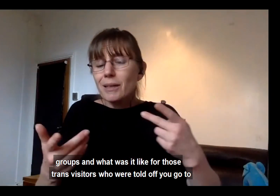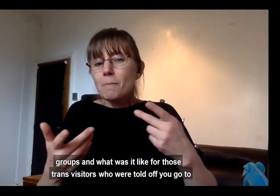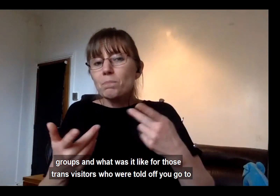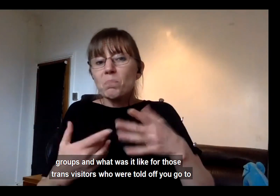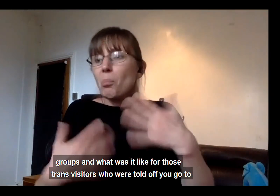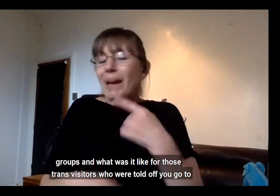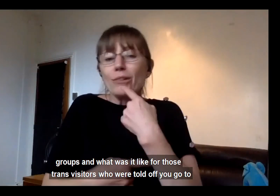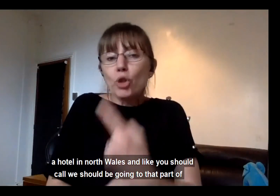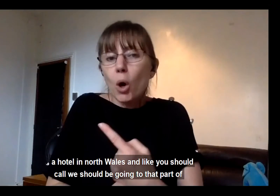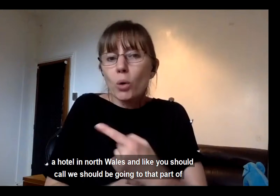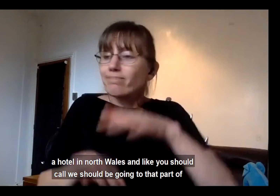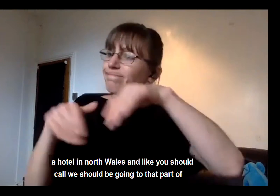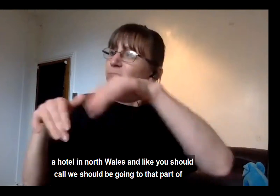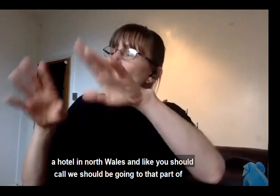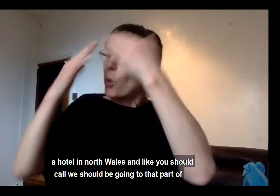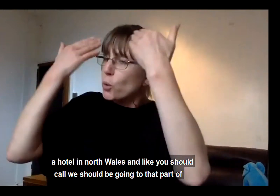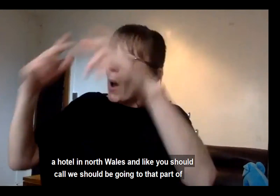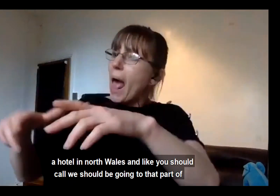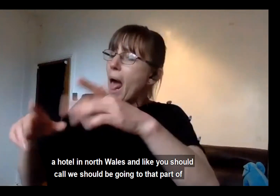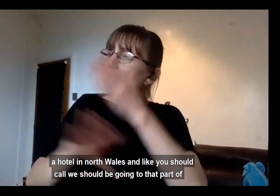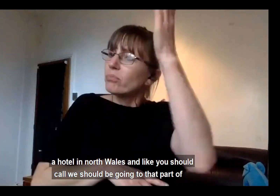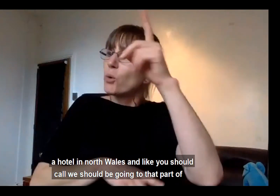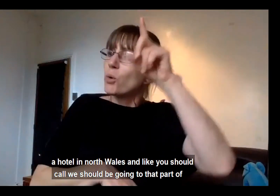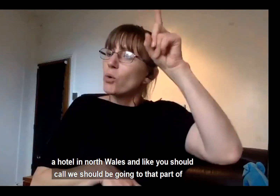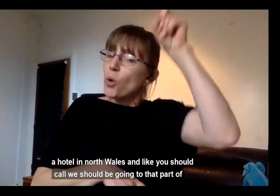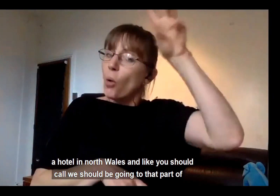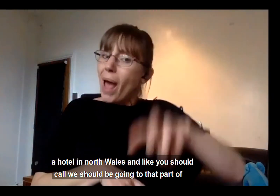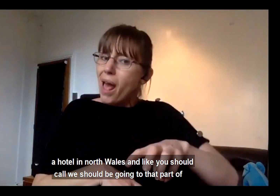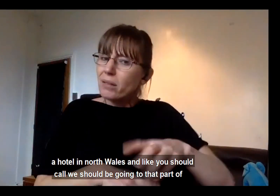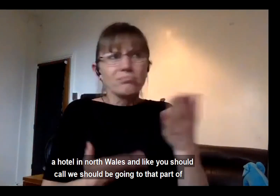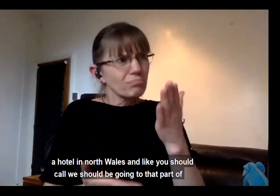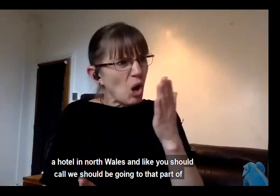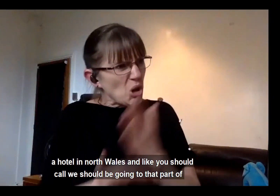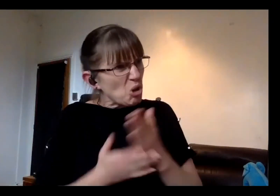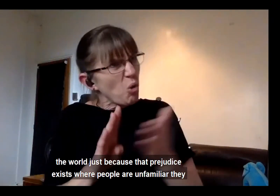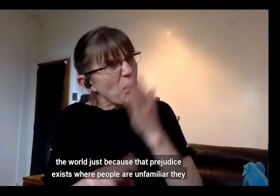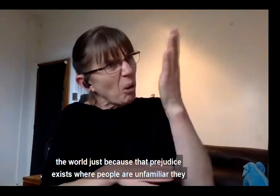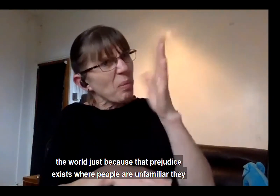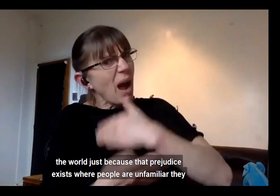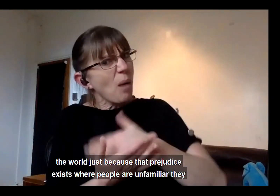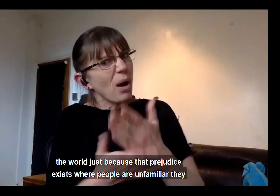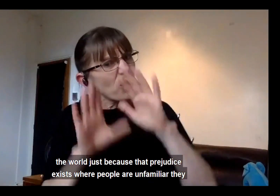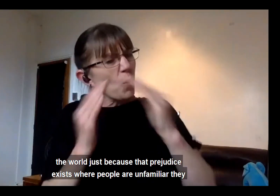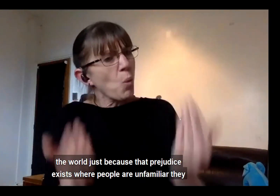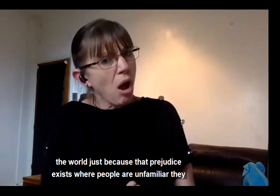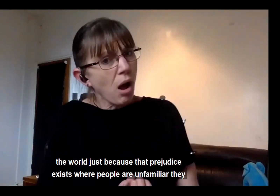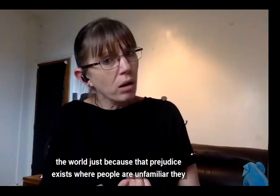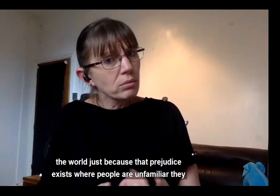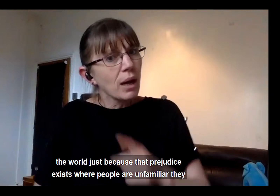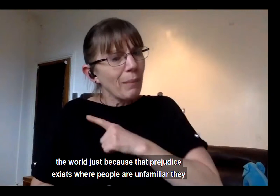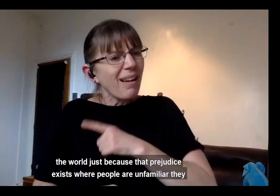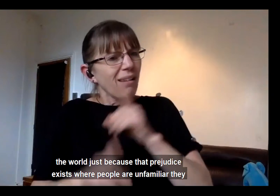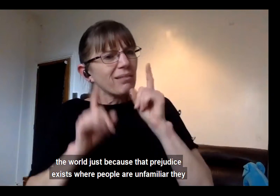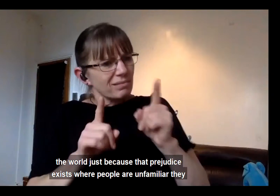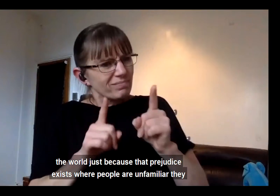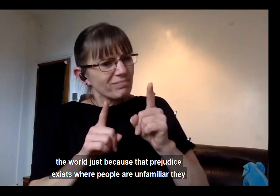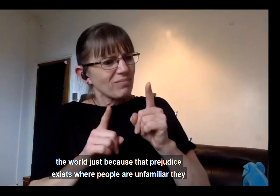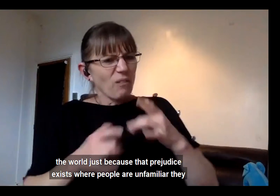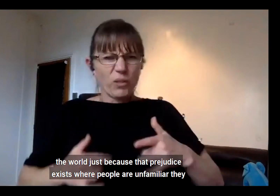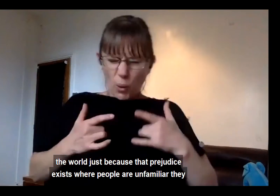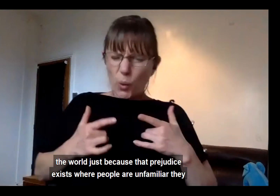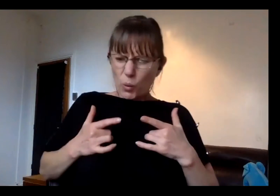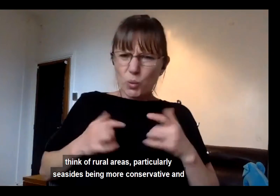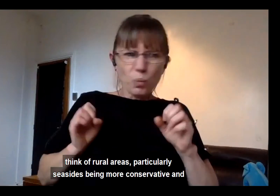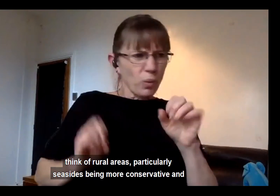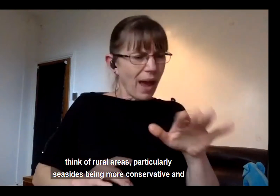told, off you go to a hotel in North Wales, and like, are you sure we should be going to that part of the world? Just because that prejudice exists where people